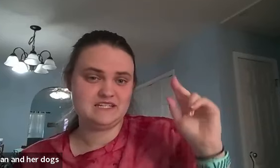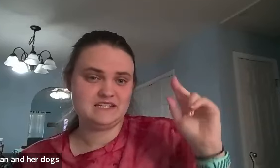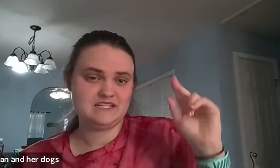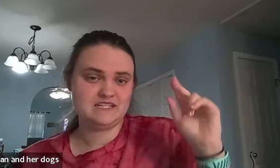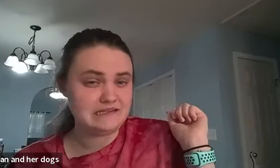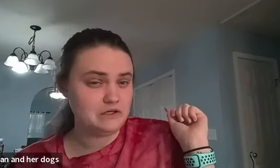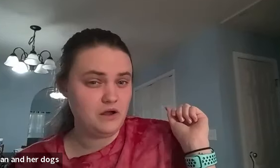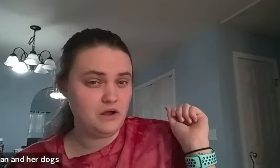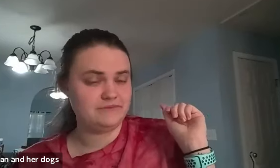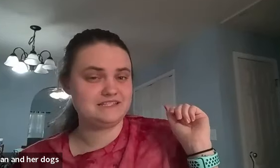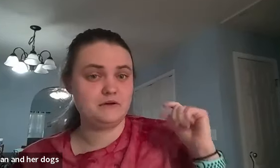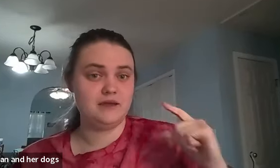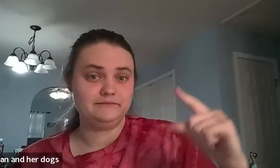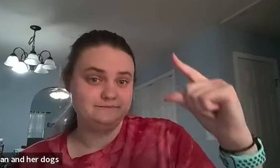it might be a little hard, but it's okay.